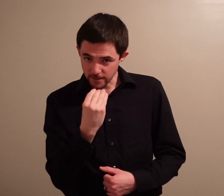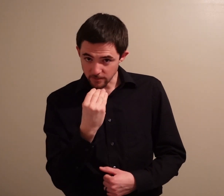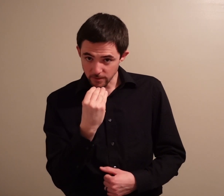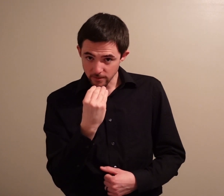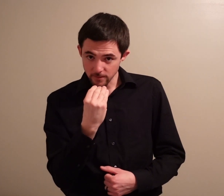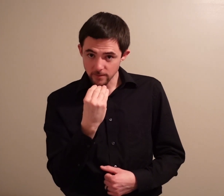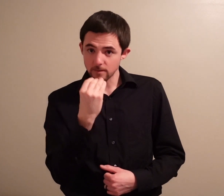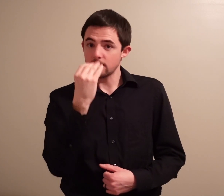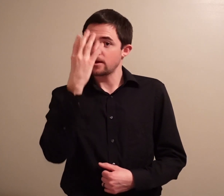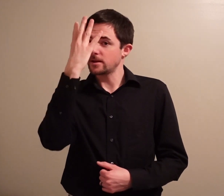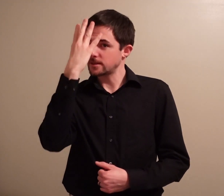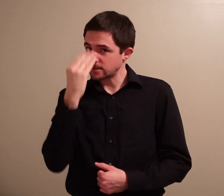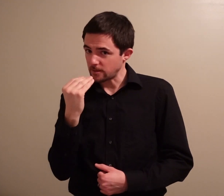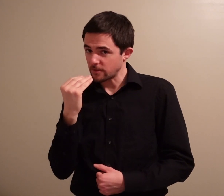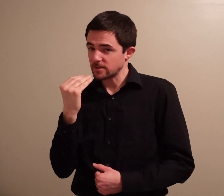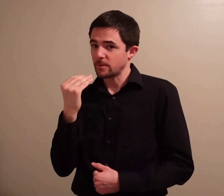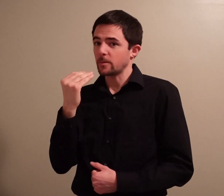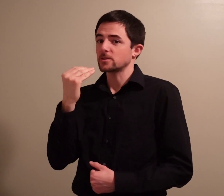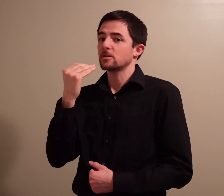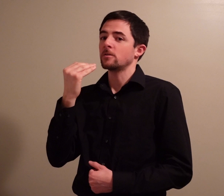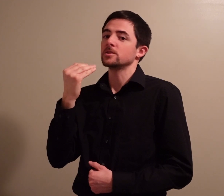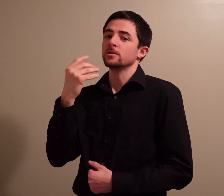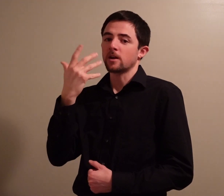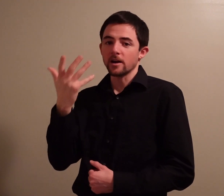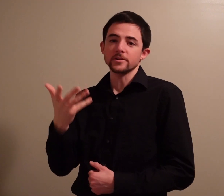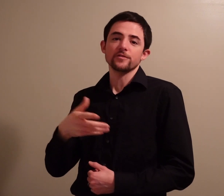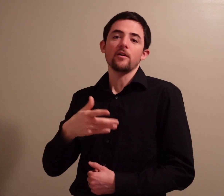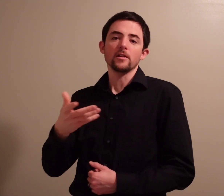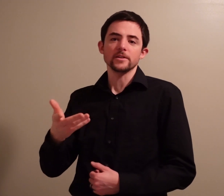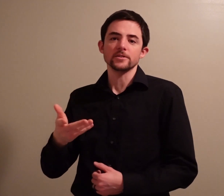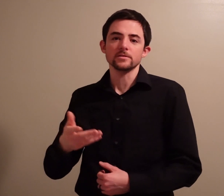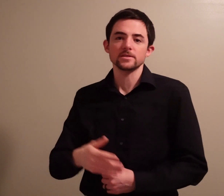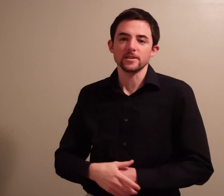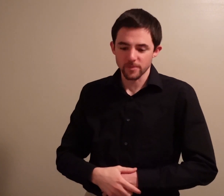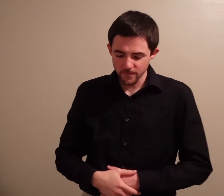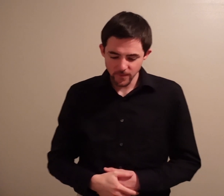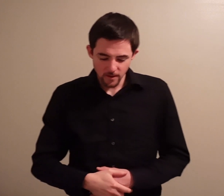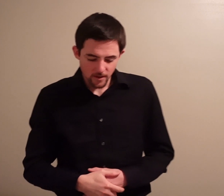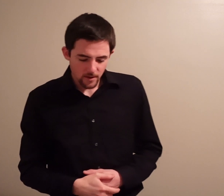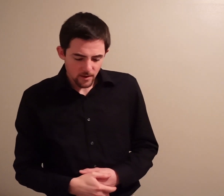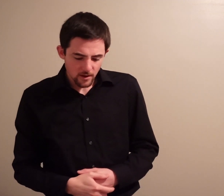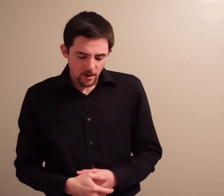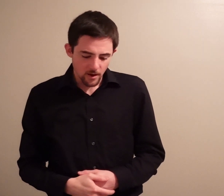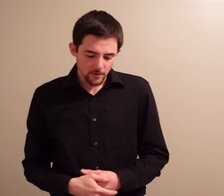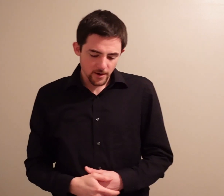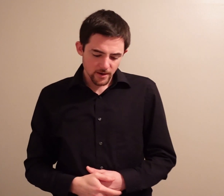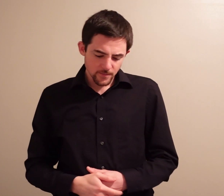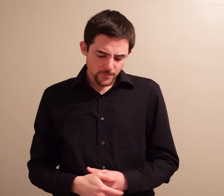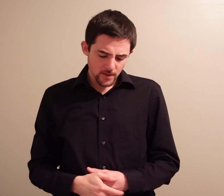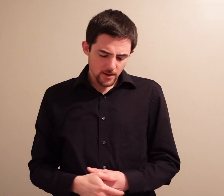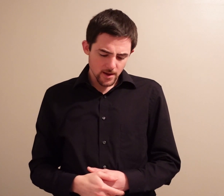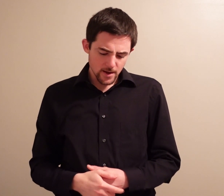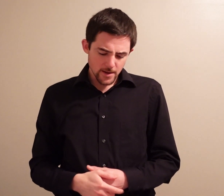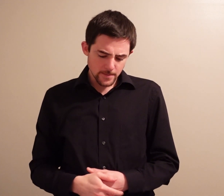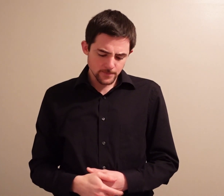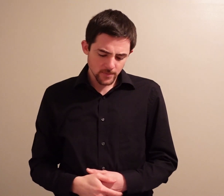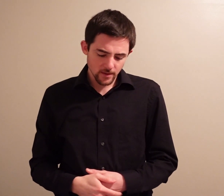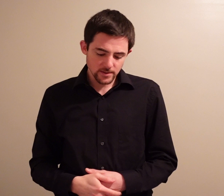Sleep. Sleep. This mimics closing your eyes. You're falling into a sleep. Alrighty. Sign